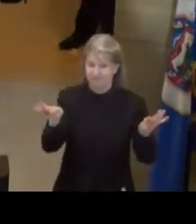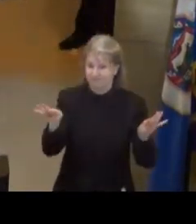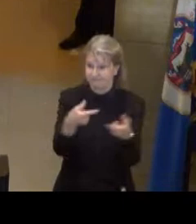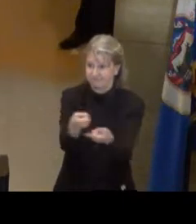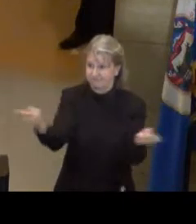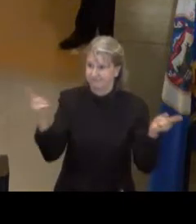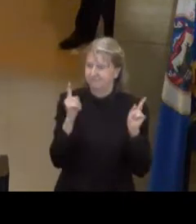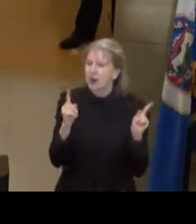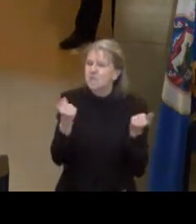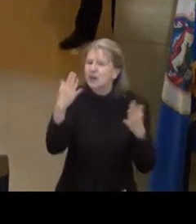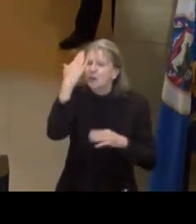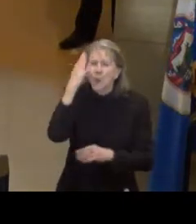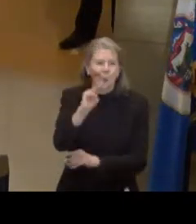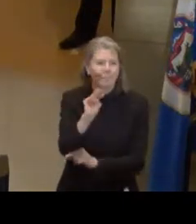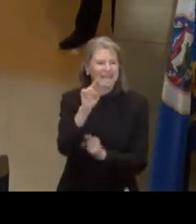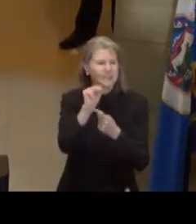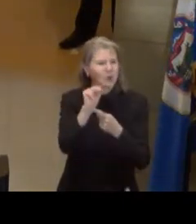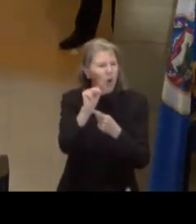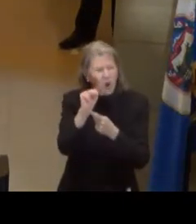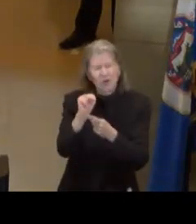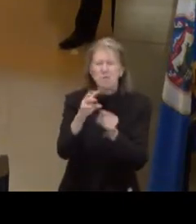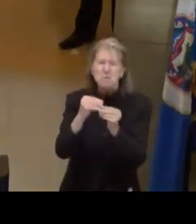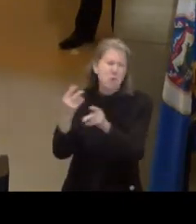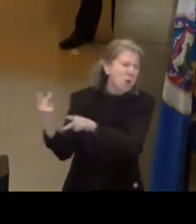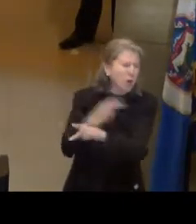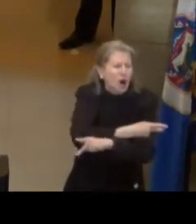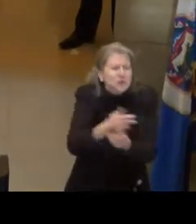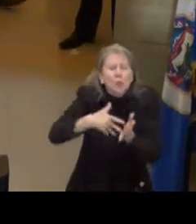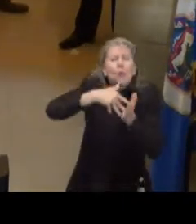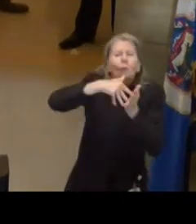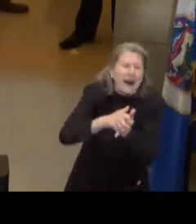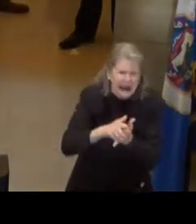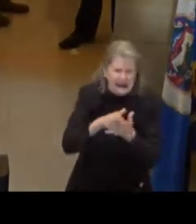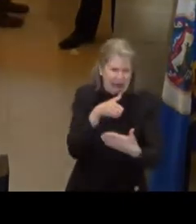know that Minnesota has the weakest anti-bullying law in the country?